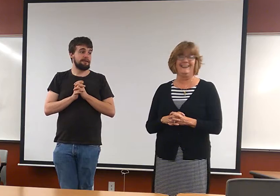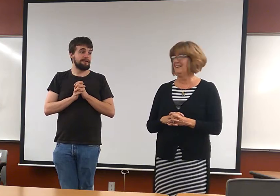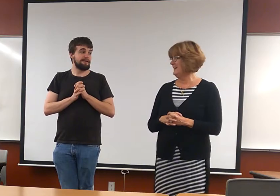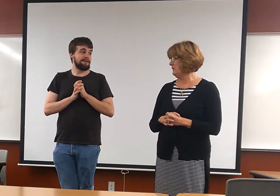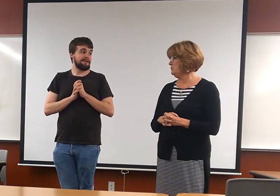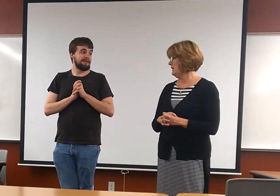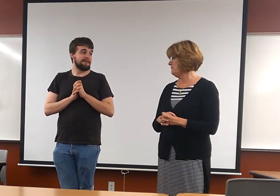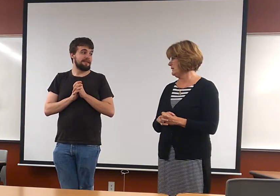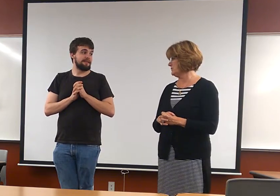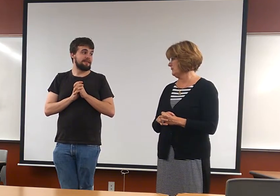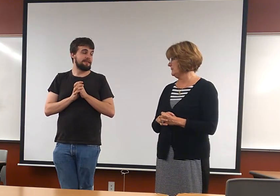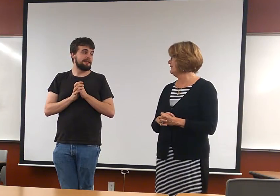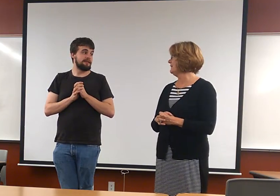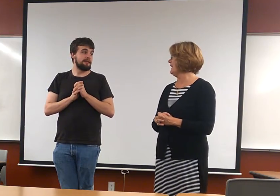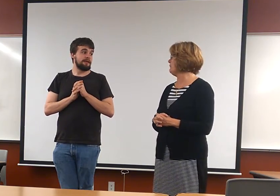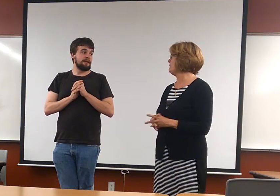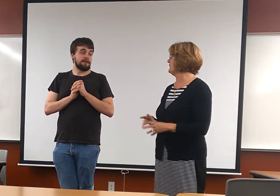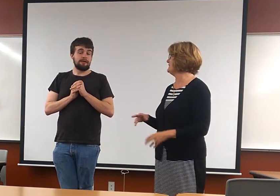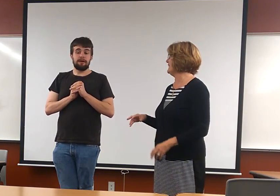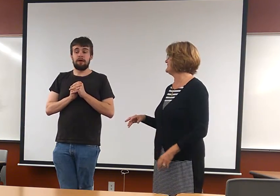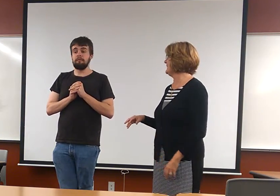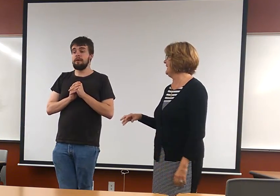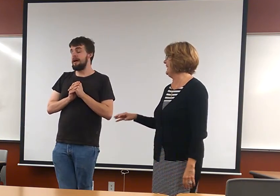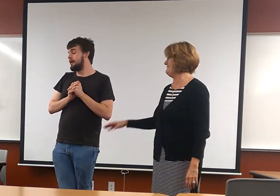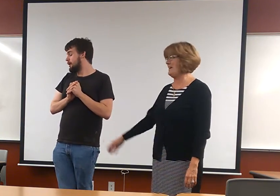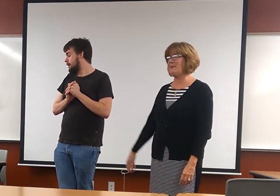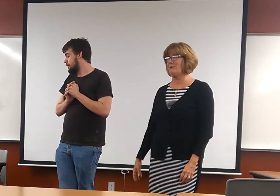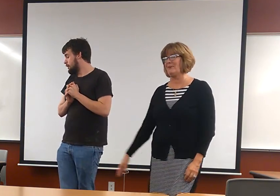Yeah, but you can keep that shit. That won't be on the town. Maybe it will